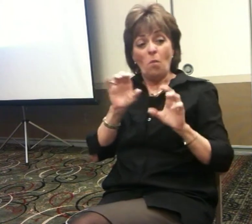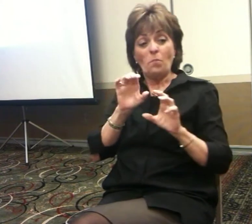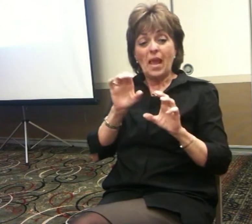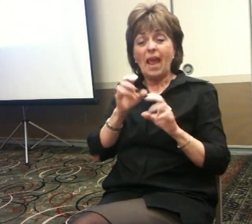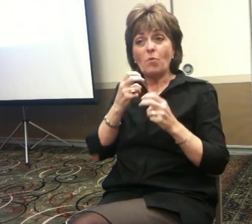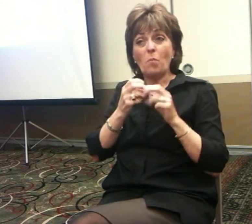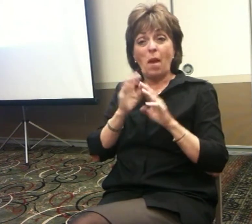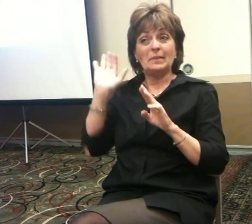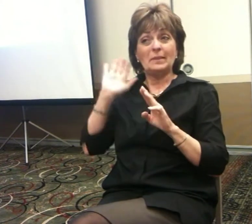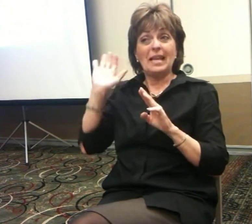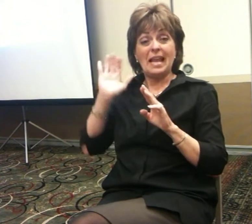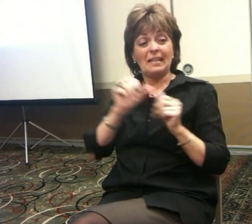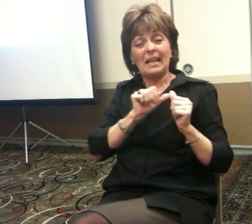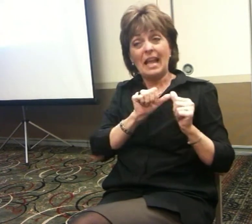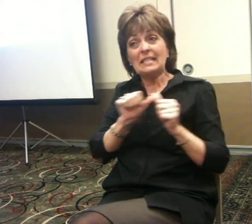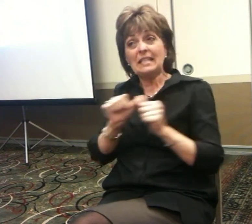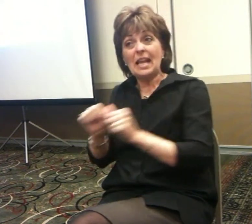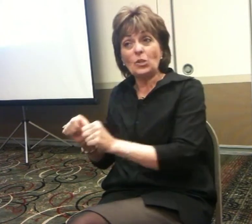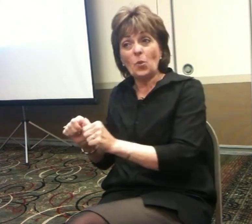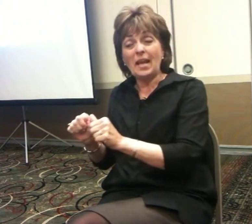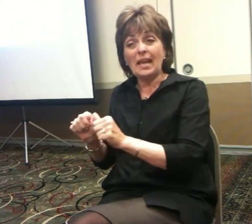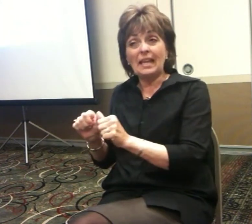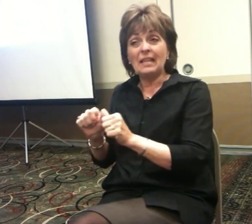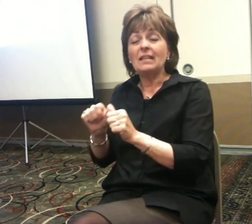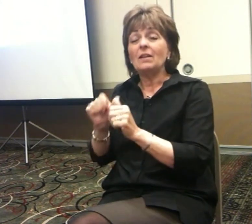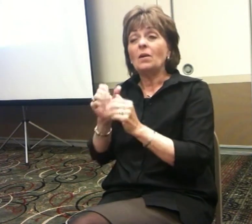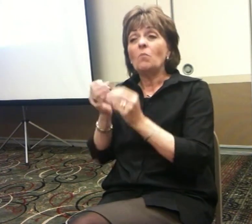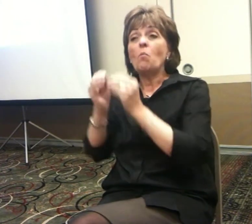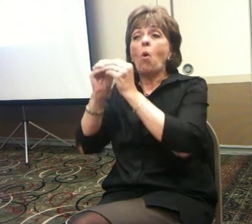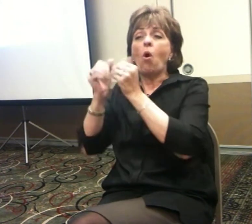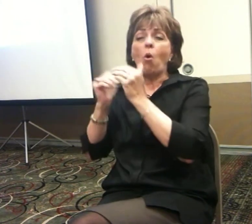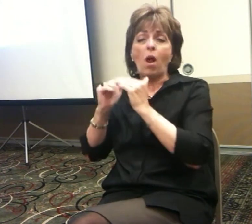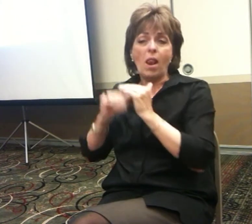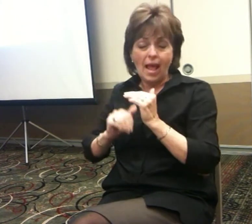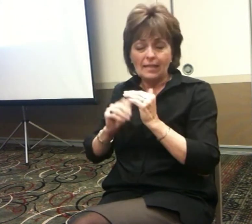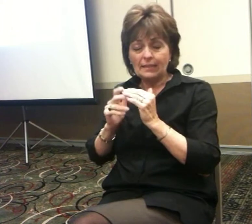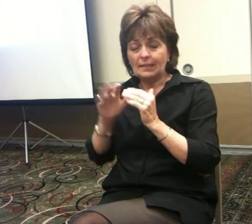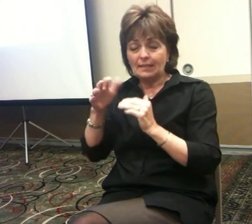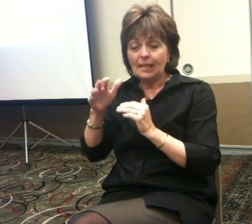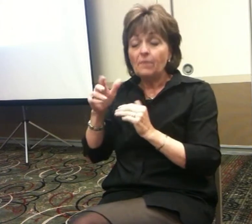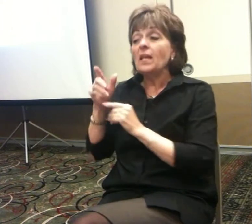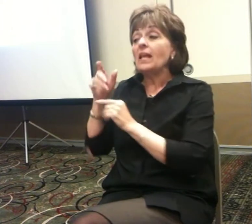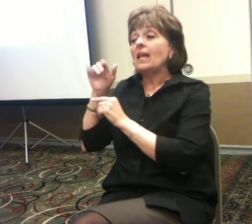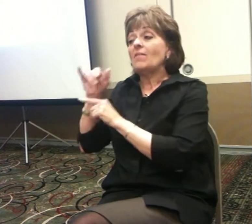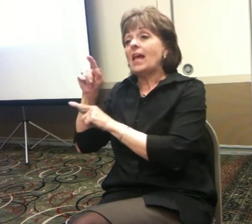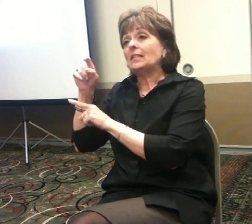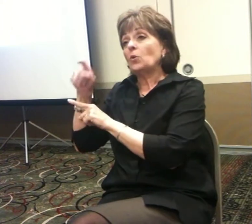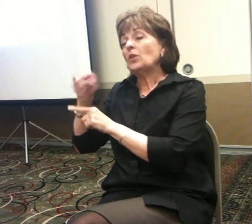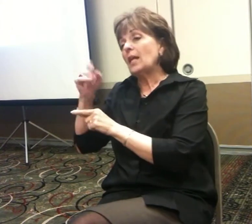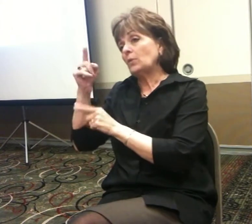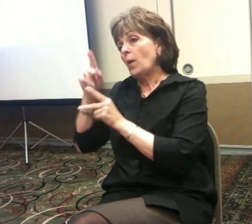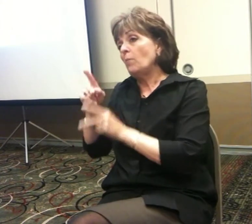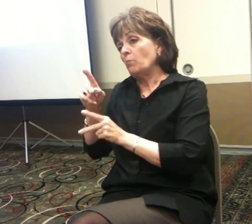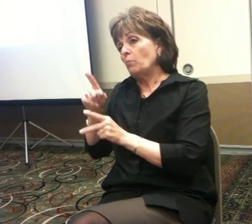simply continuing now maybe to a greater or lesser extent? So if that were a question, that's one of the people that could answer that. If she's going to